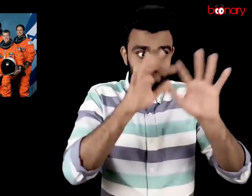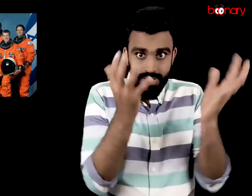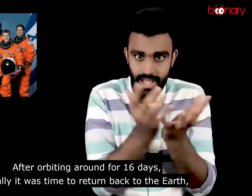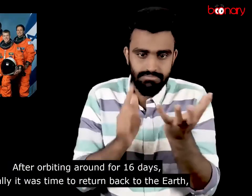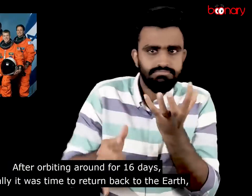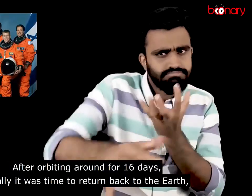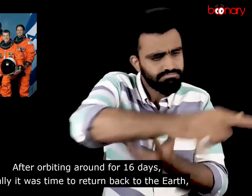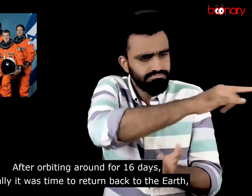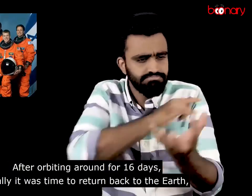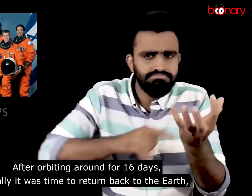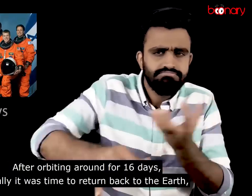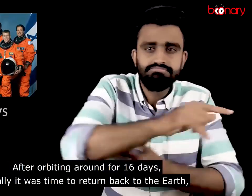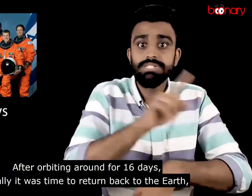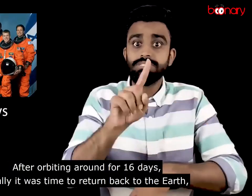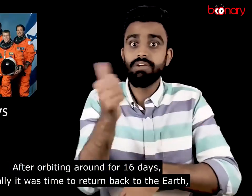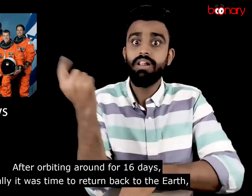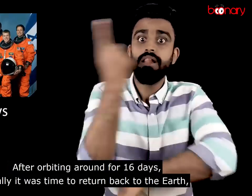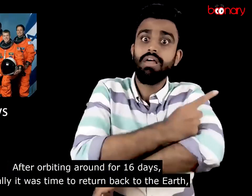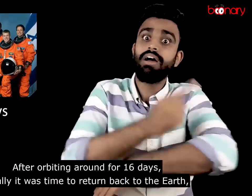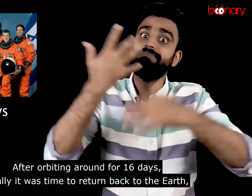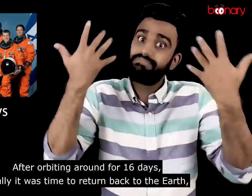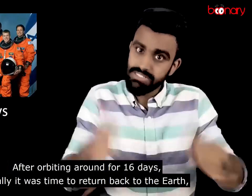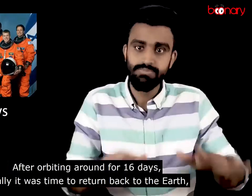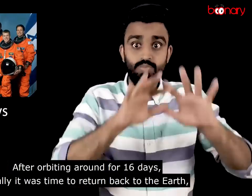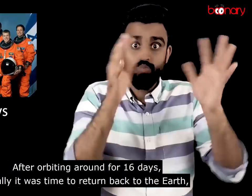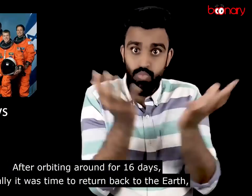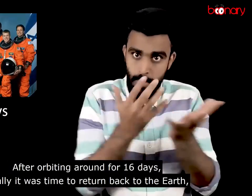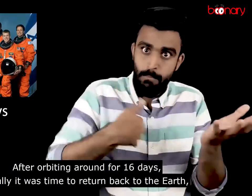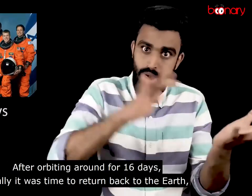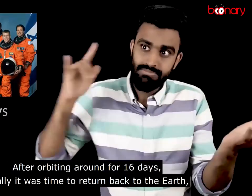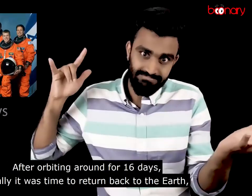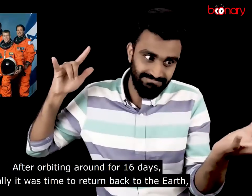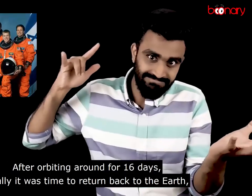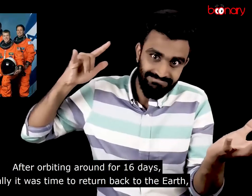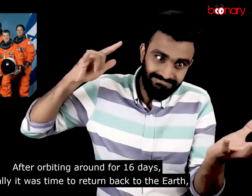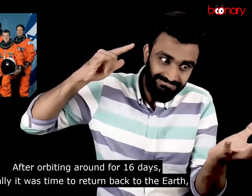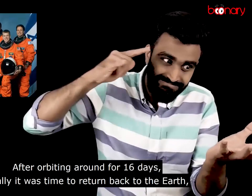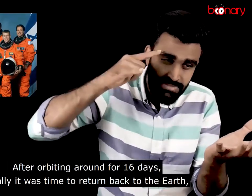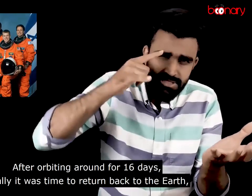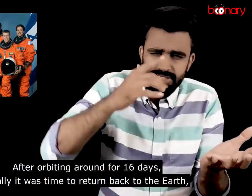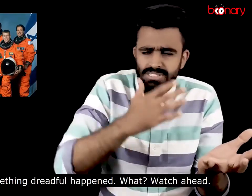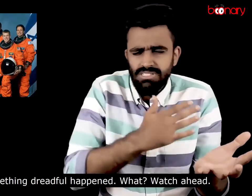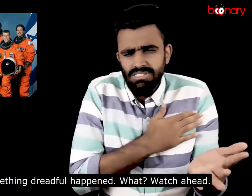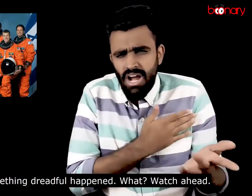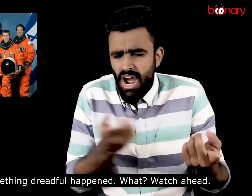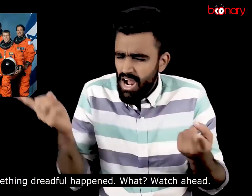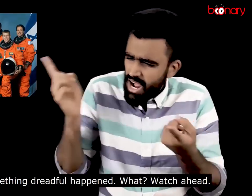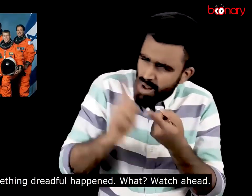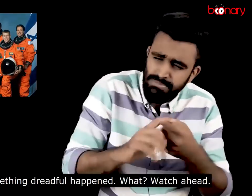After orbiting around for 16 days, finally it was time to return back to the Earth. But something dreadful